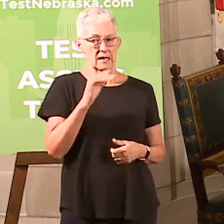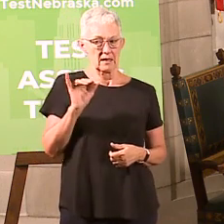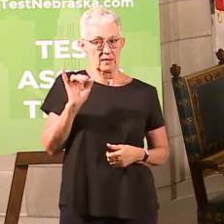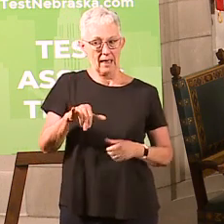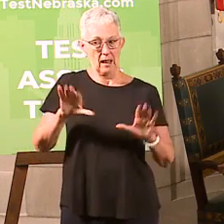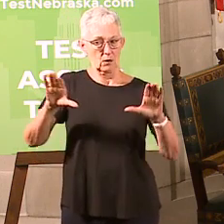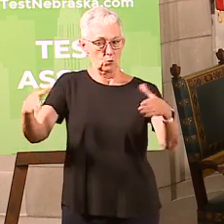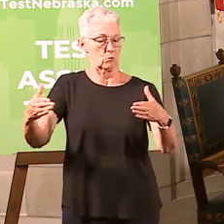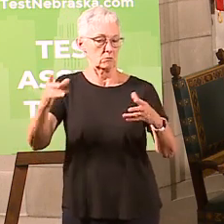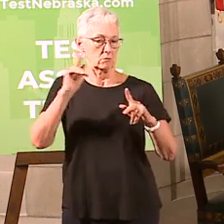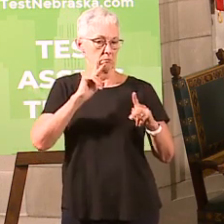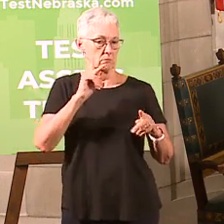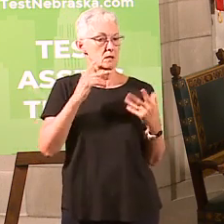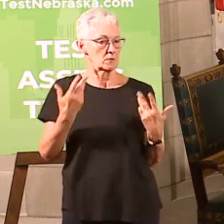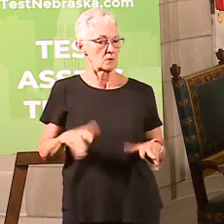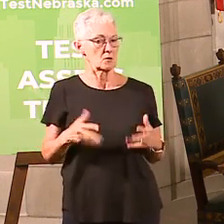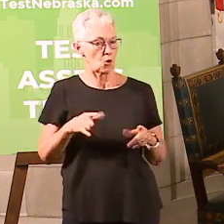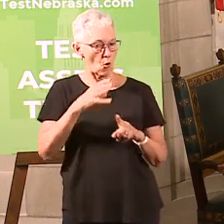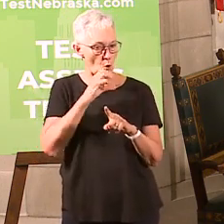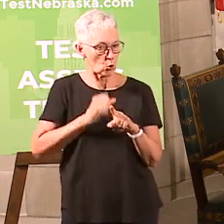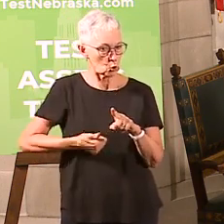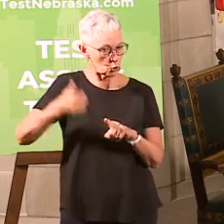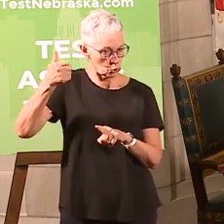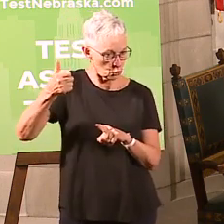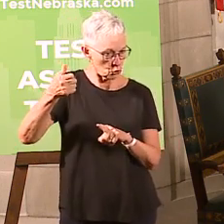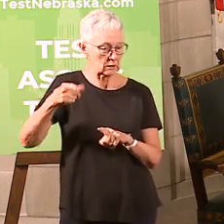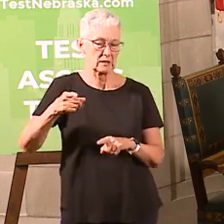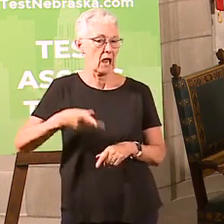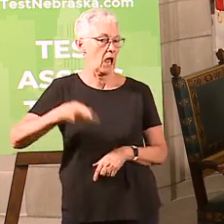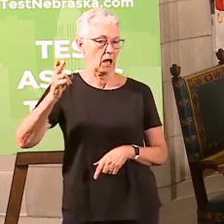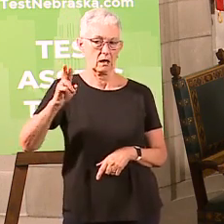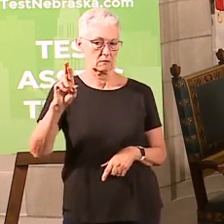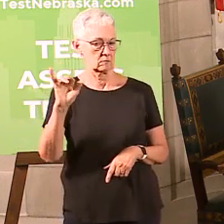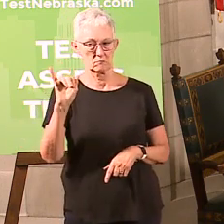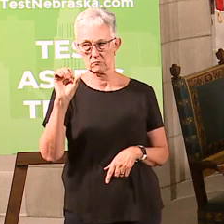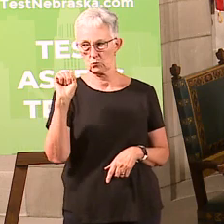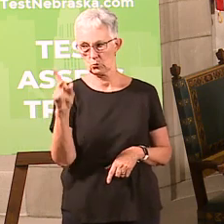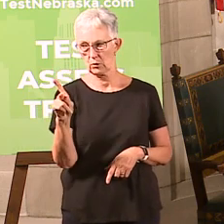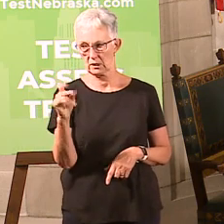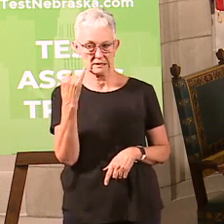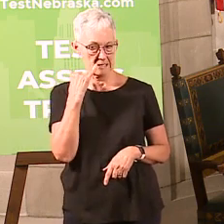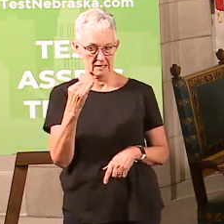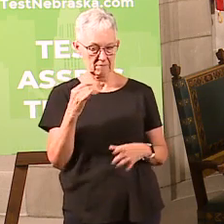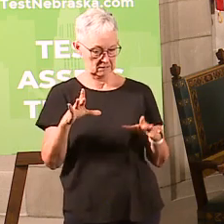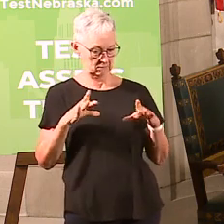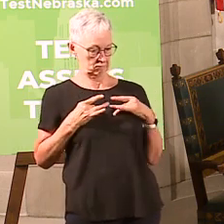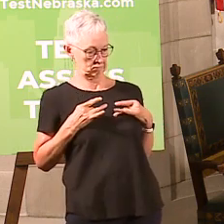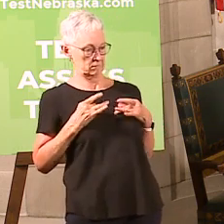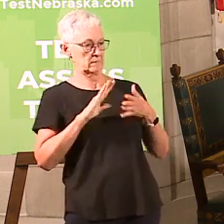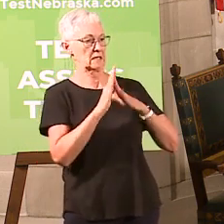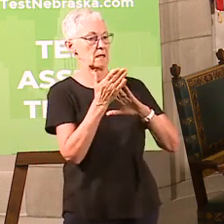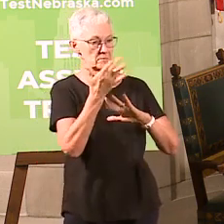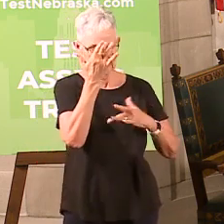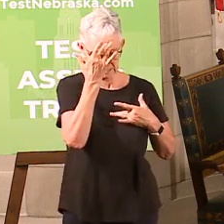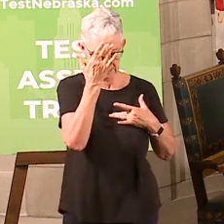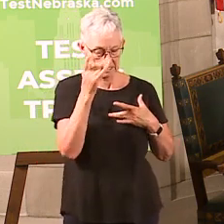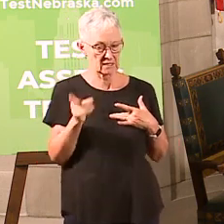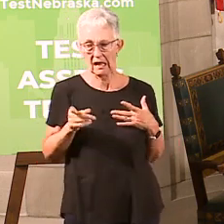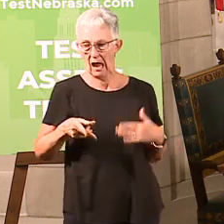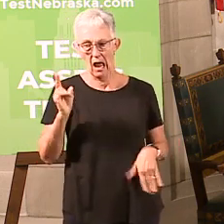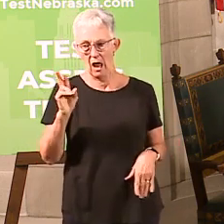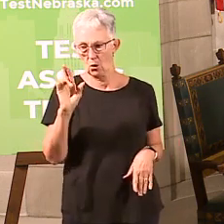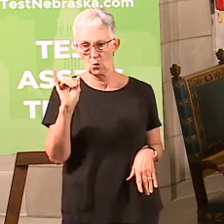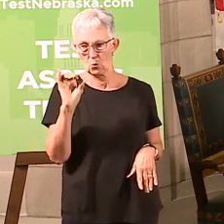highest risk patients that when they would contract the virus, they have a higher risk for just